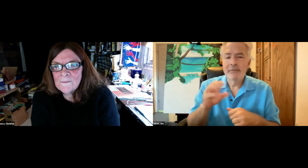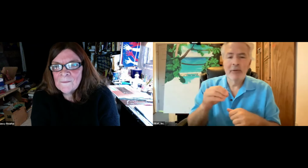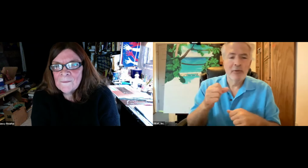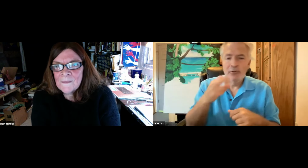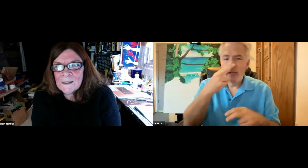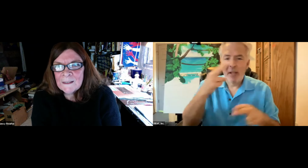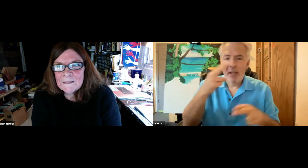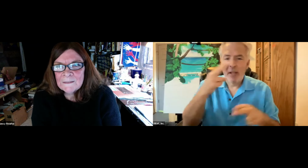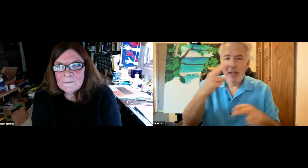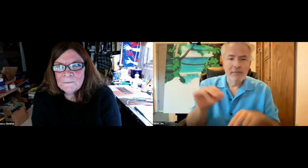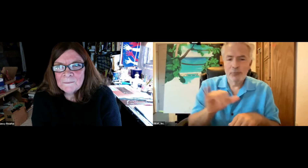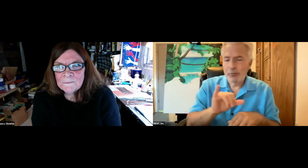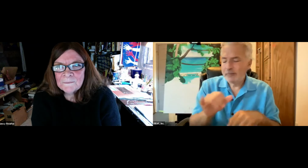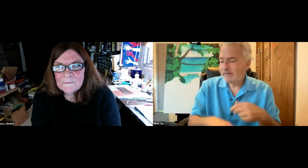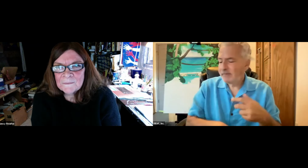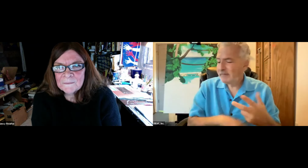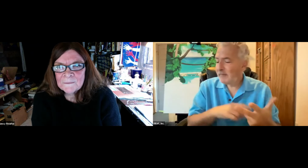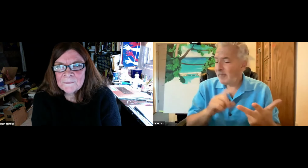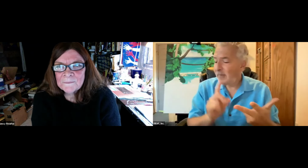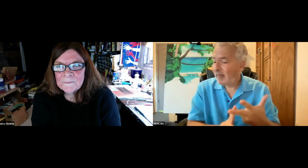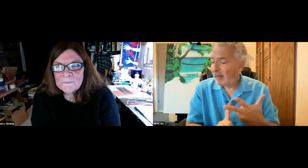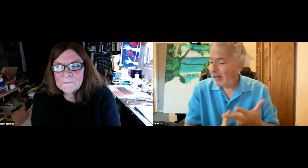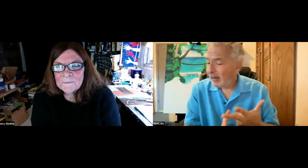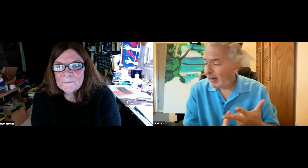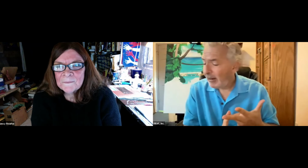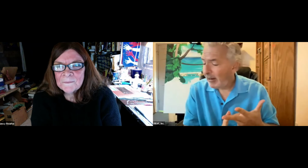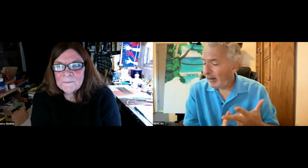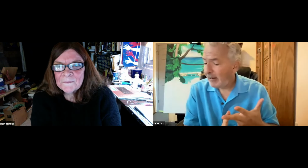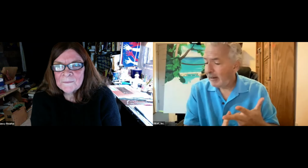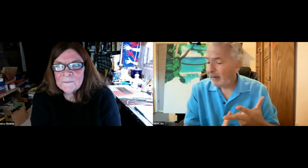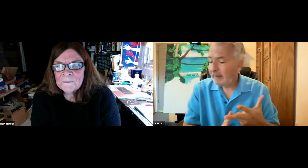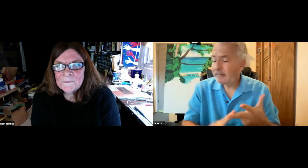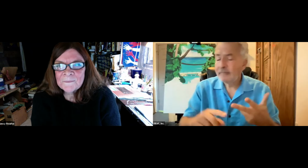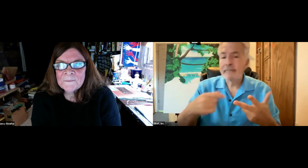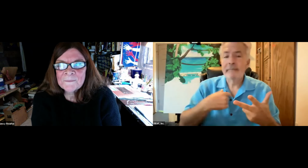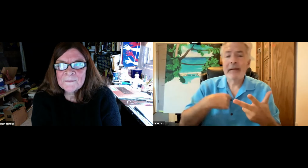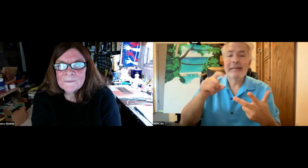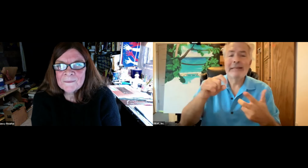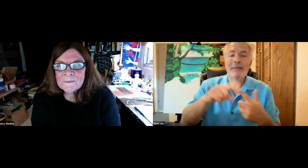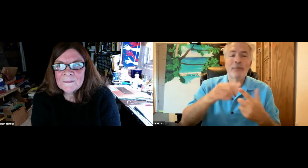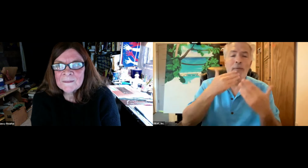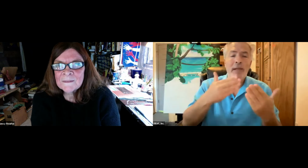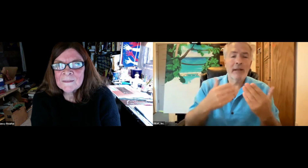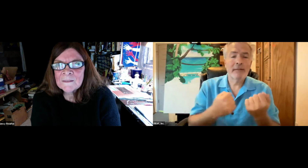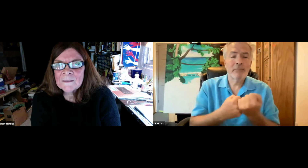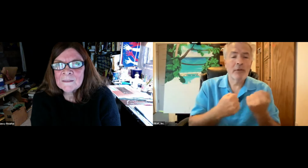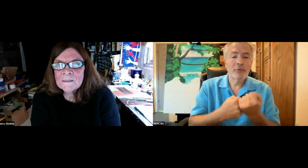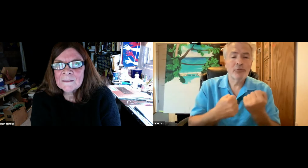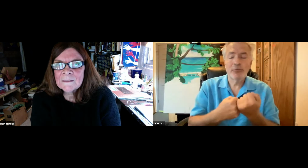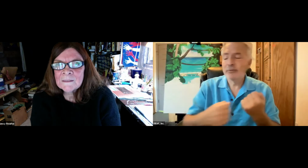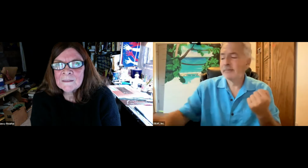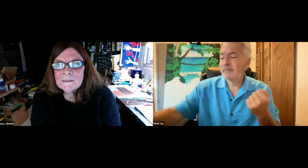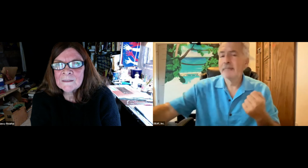ceremony. So please join us with the VV Underground. And let's see, what else did I need to say?